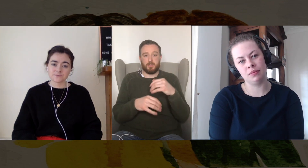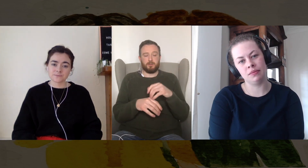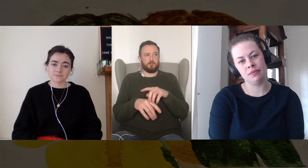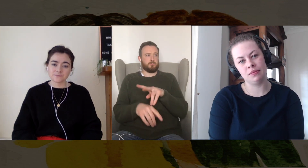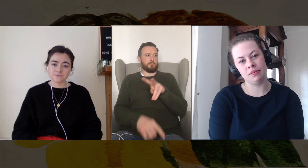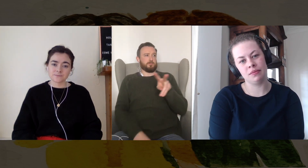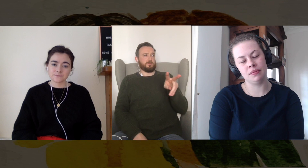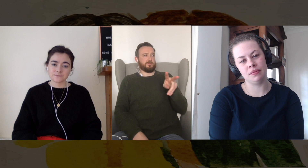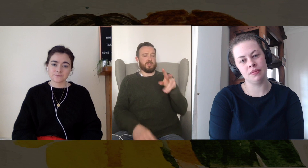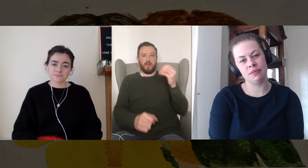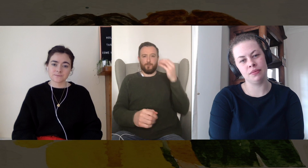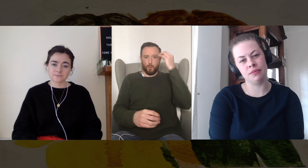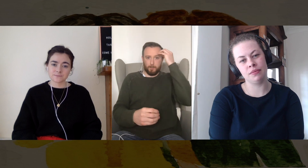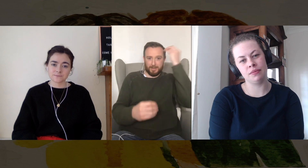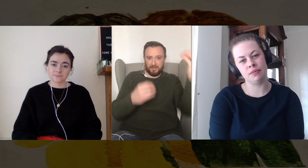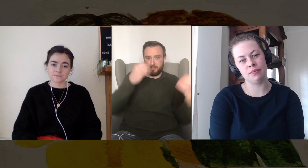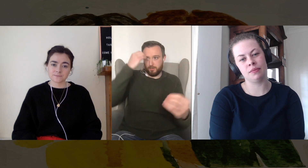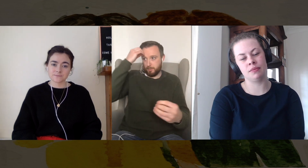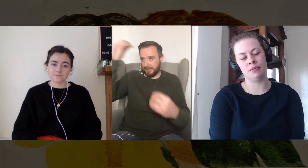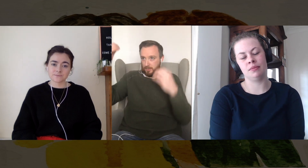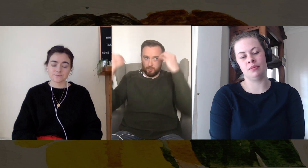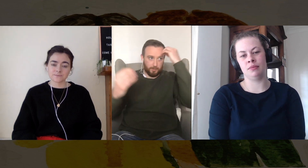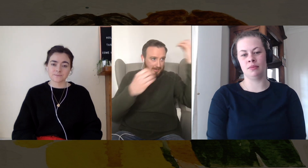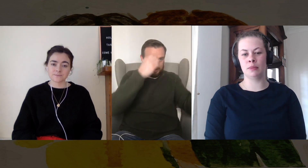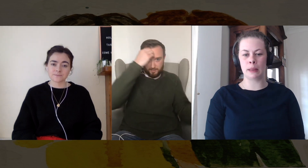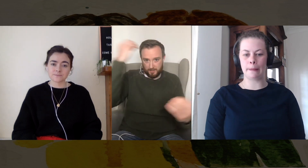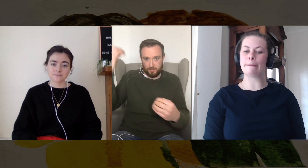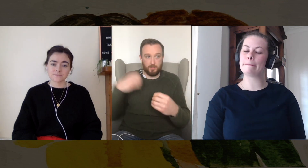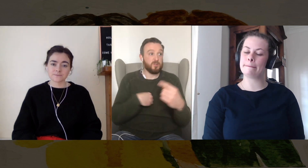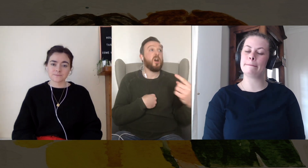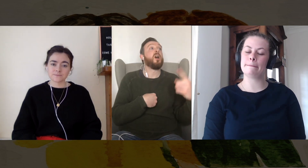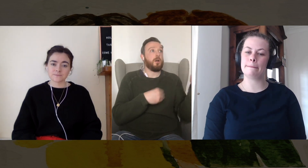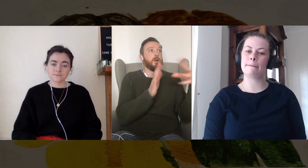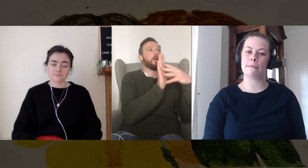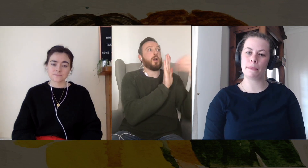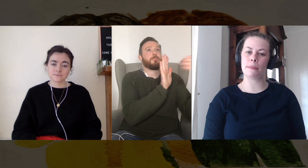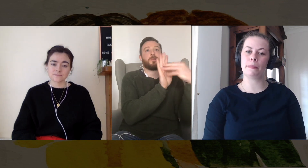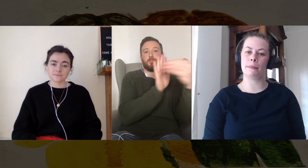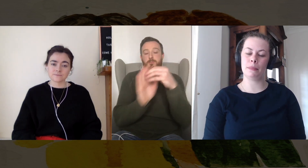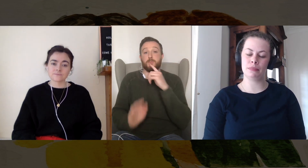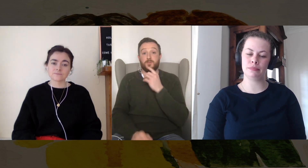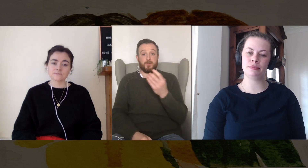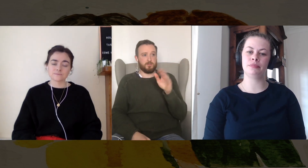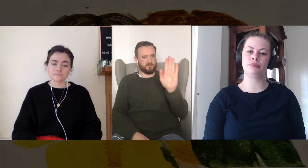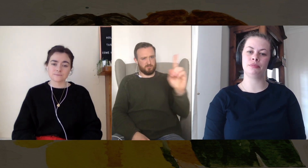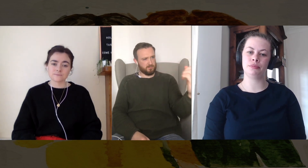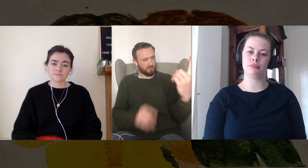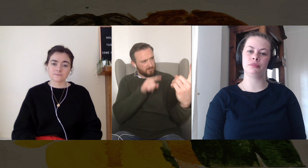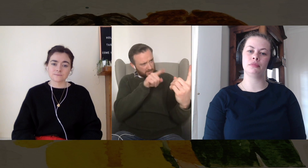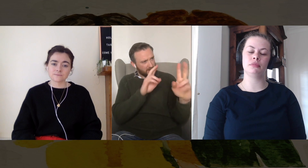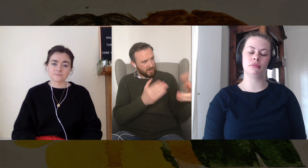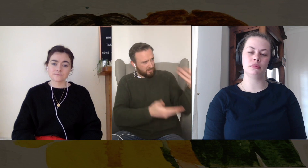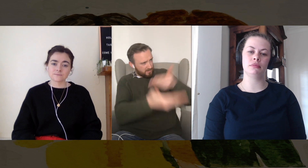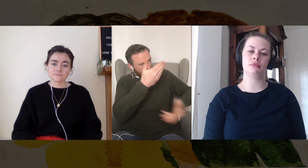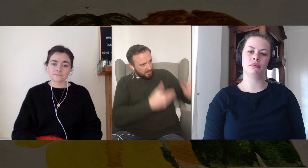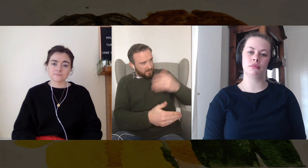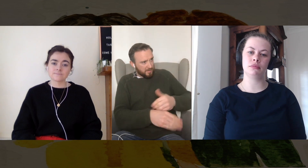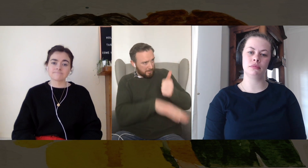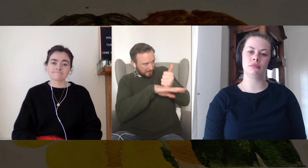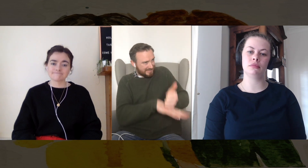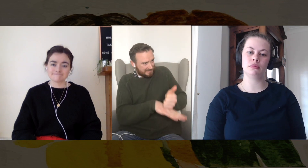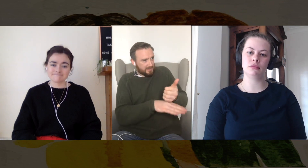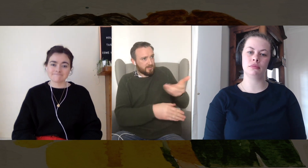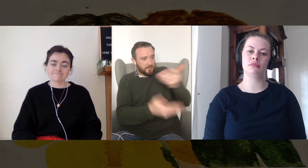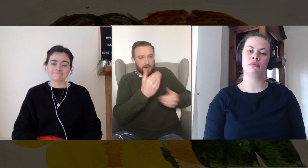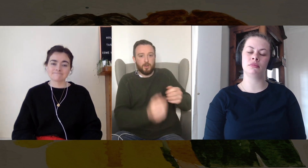it's truth. Absolutely. And the way social media and the world is going now,